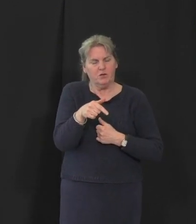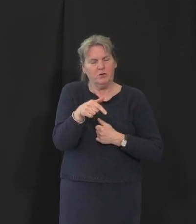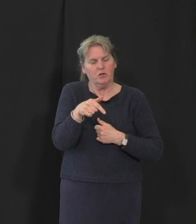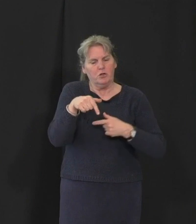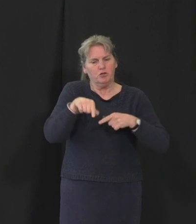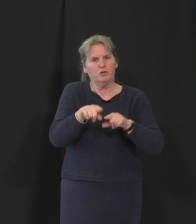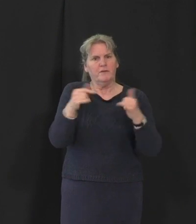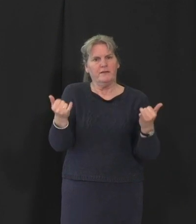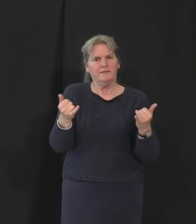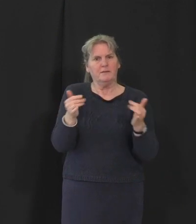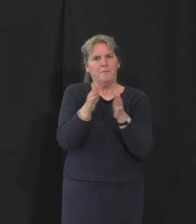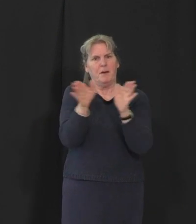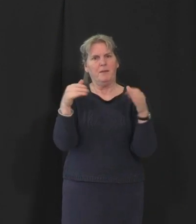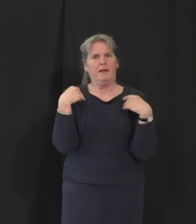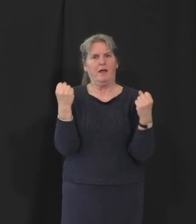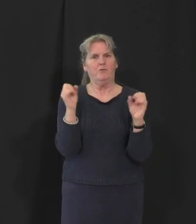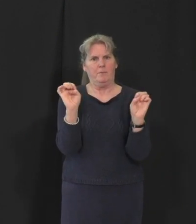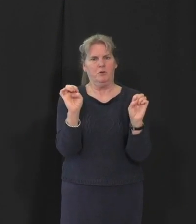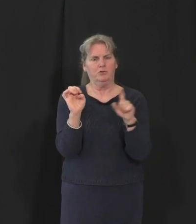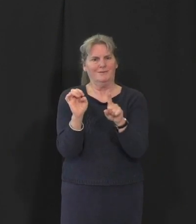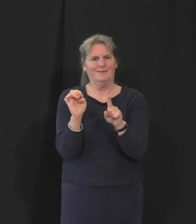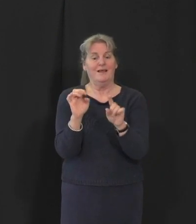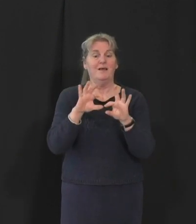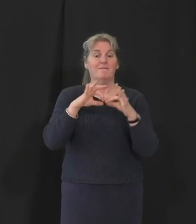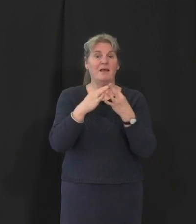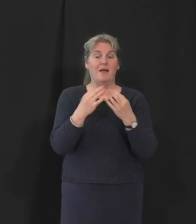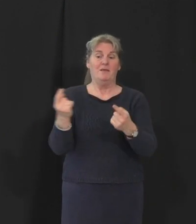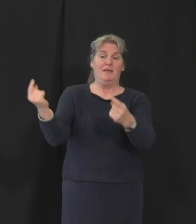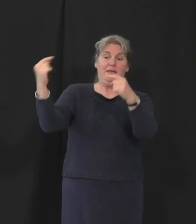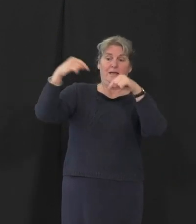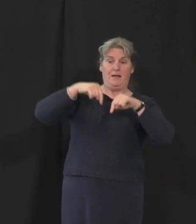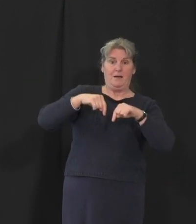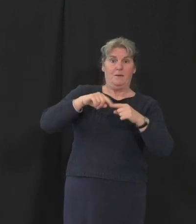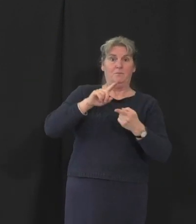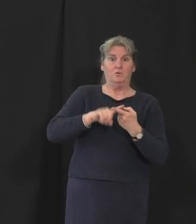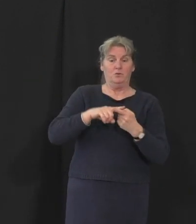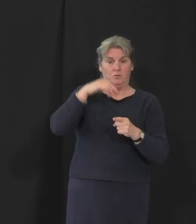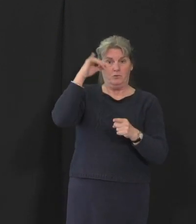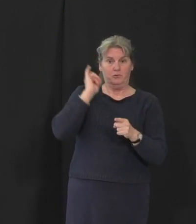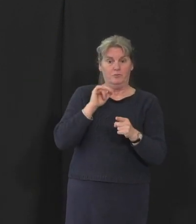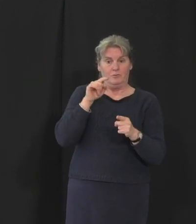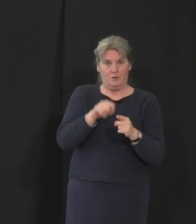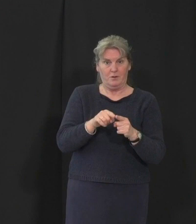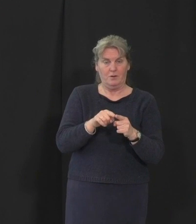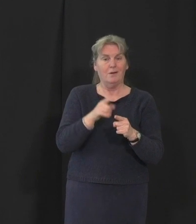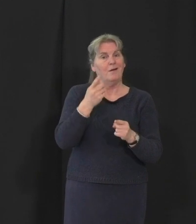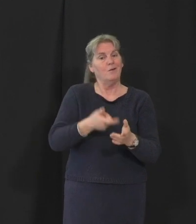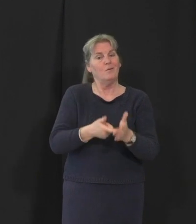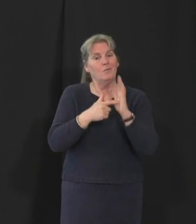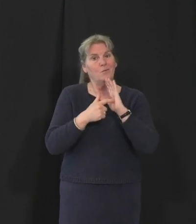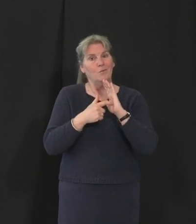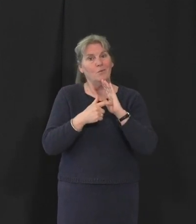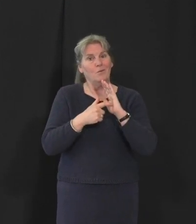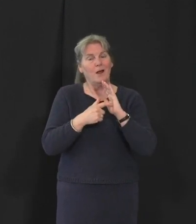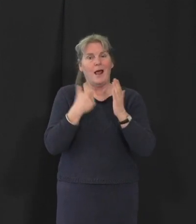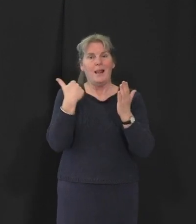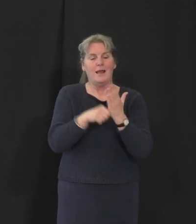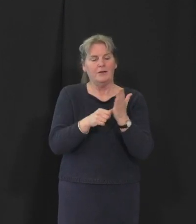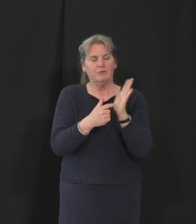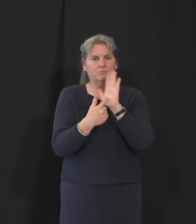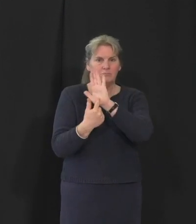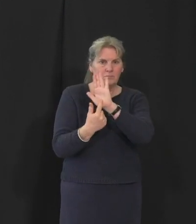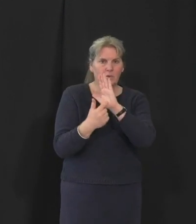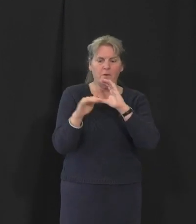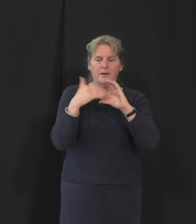health emergency. So family members seeking to enter into the Yukon will require a letter or